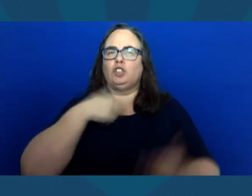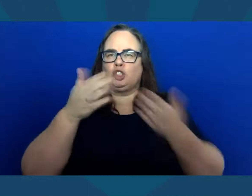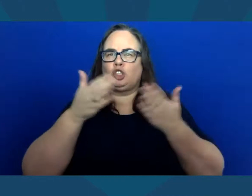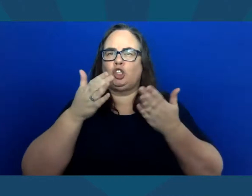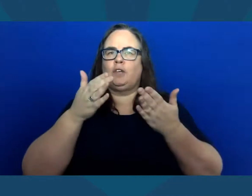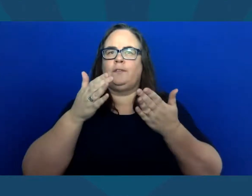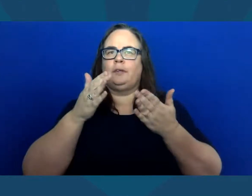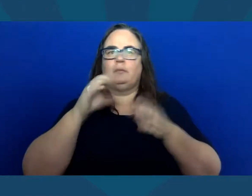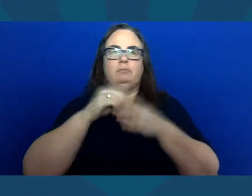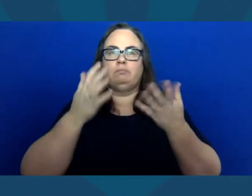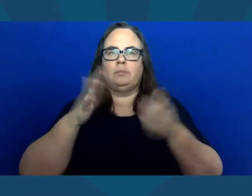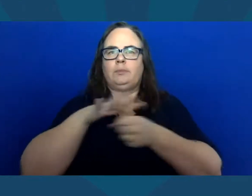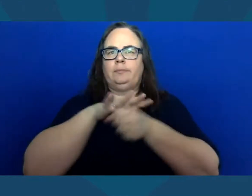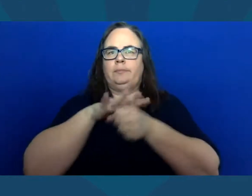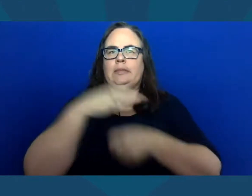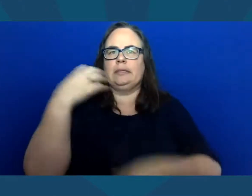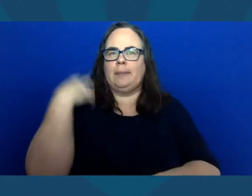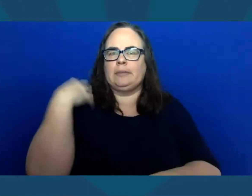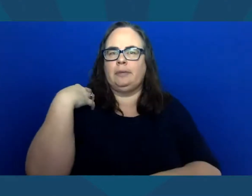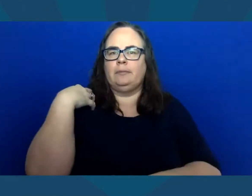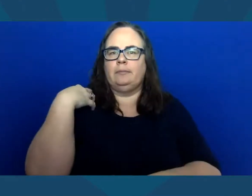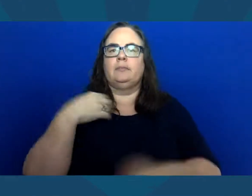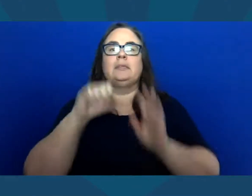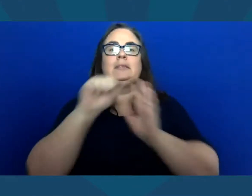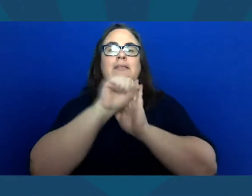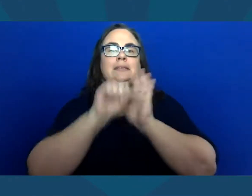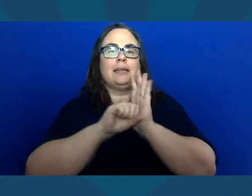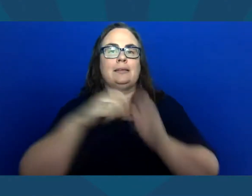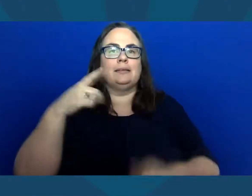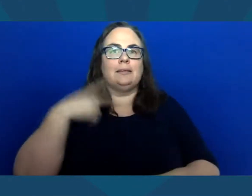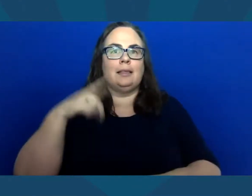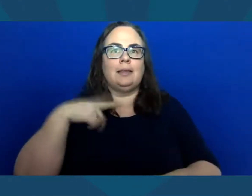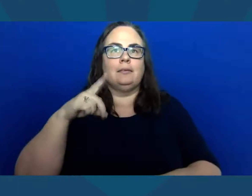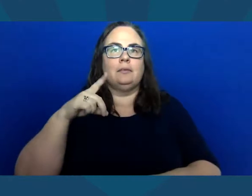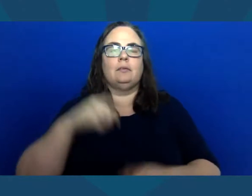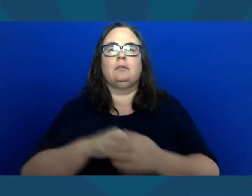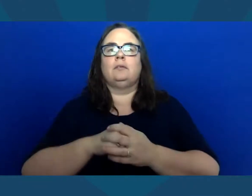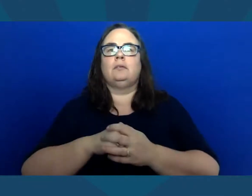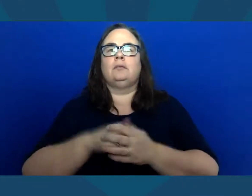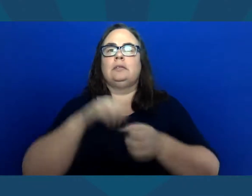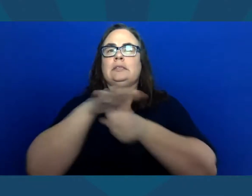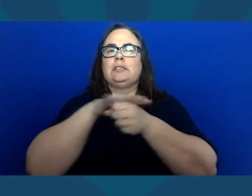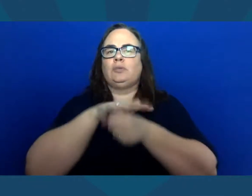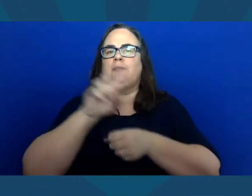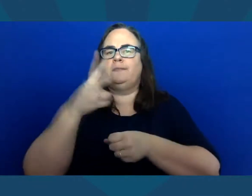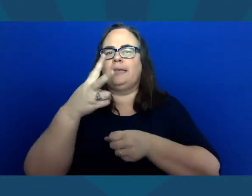Within the GOP, I've served as precinct captain, state